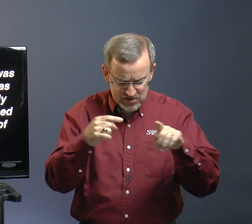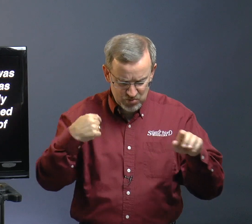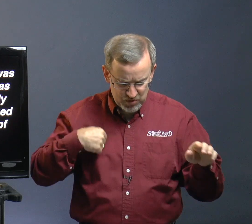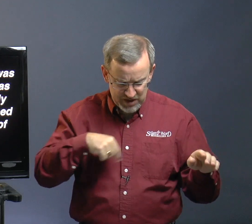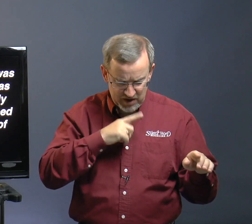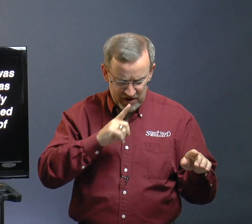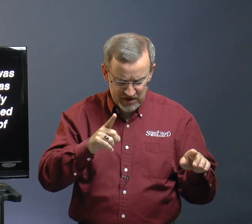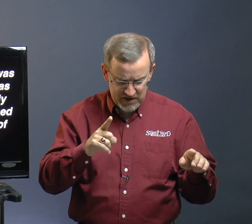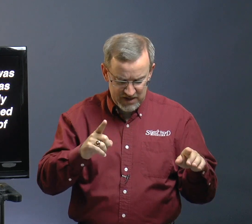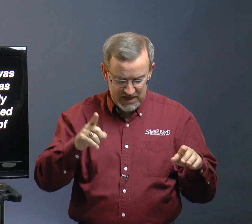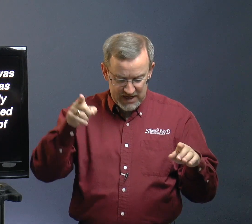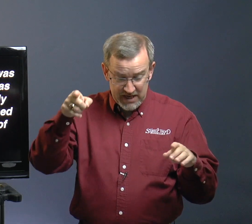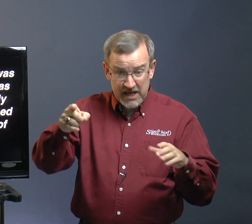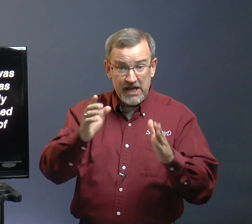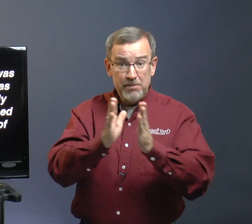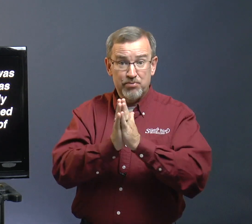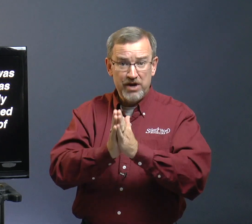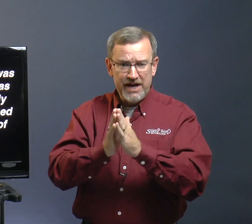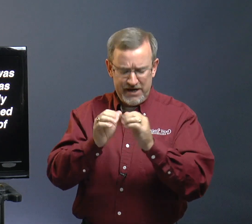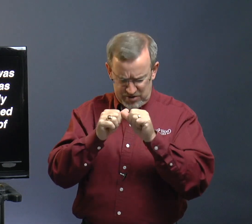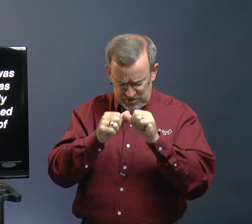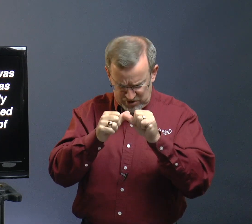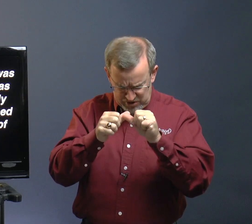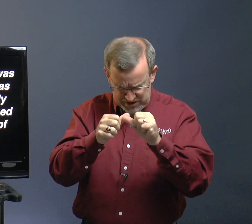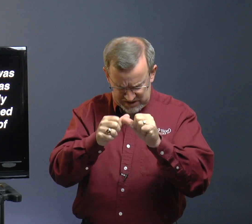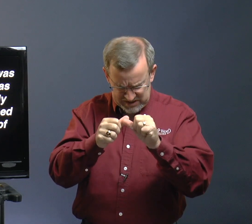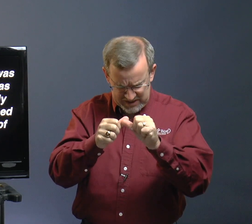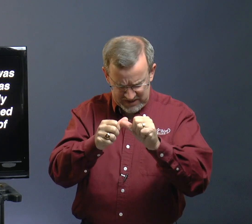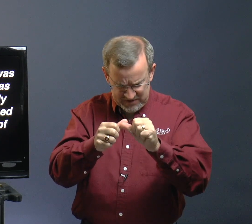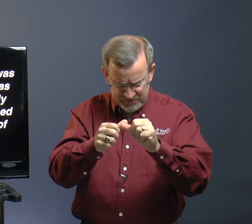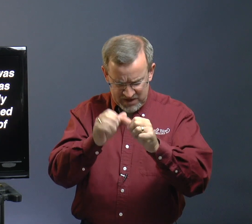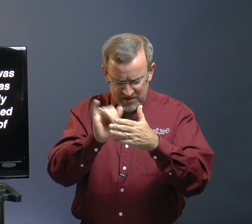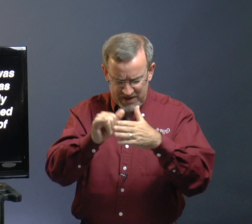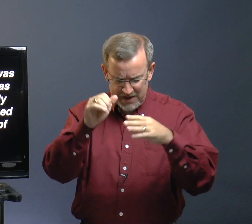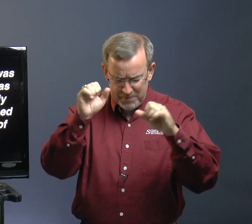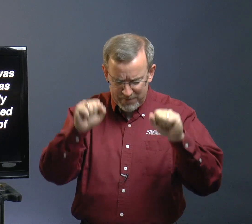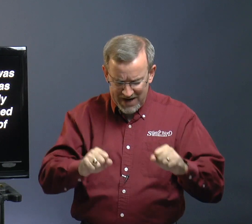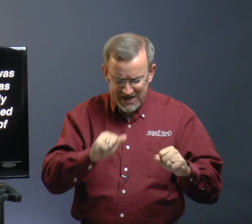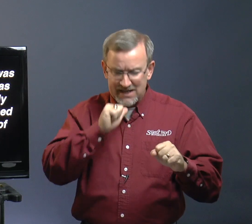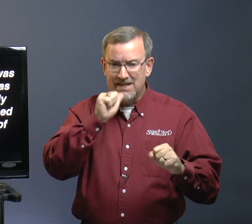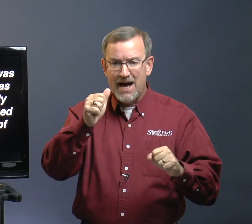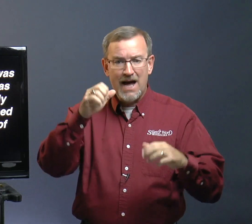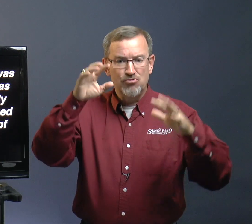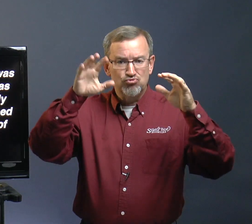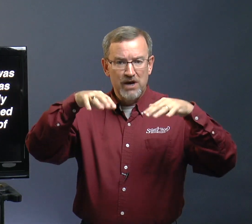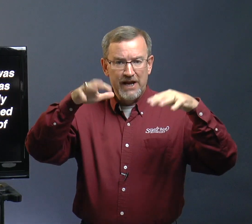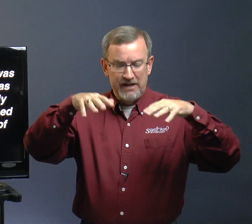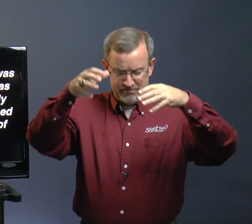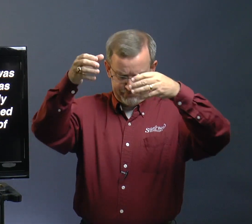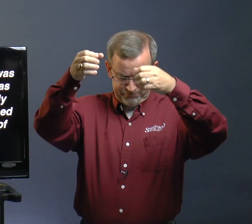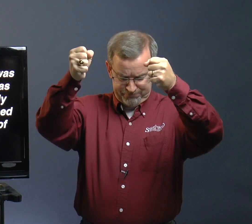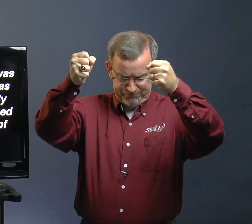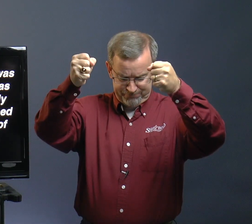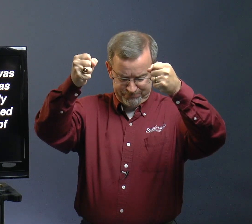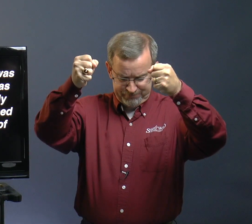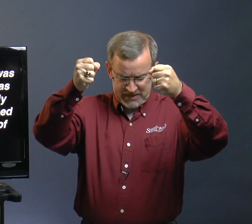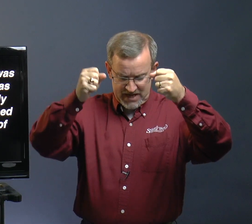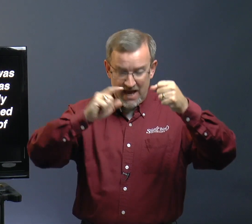we are. He prayed earnestly that it might not rain. And